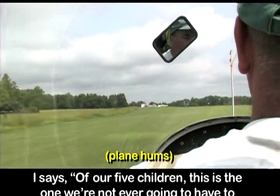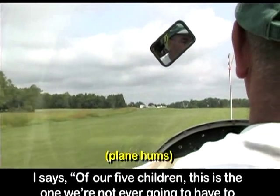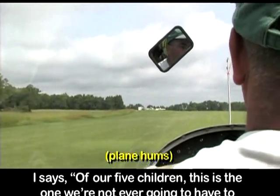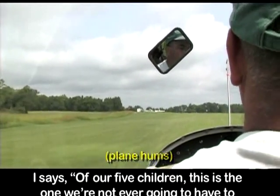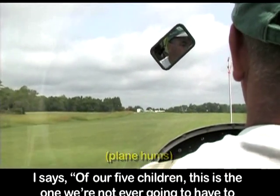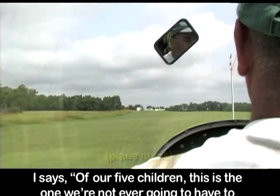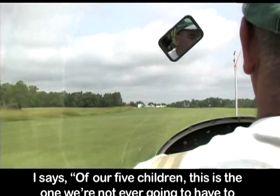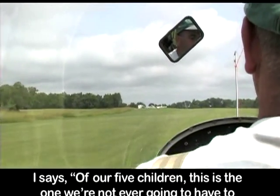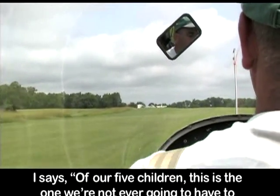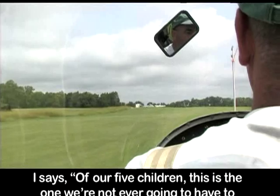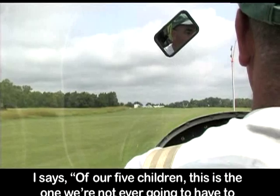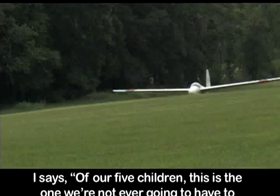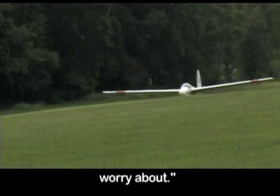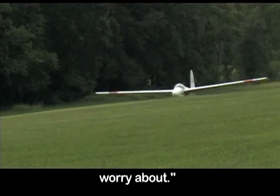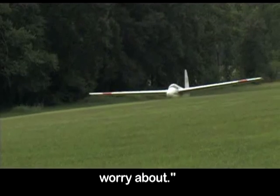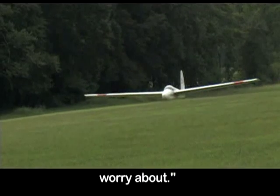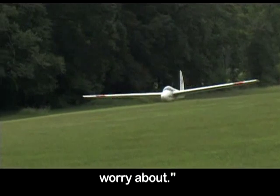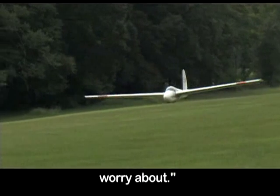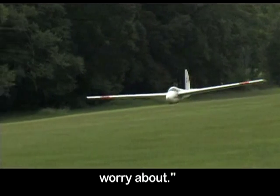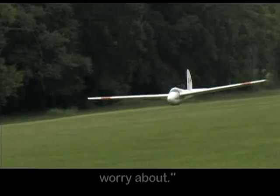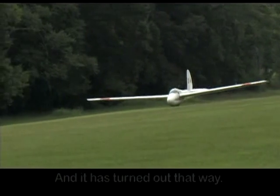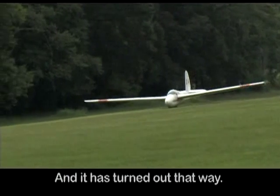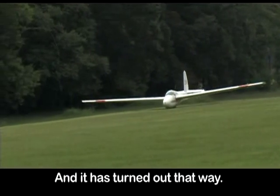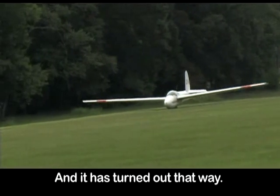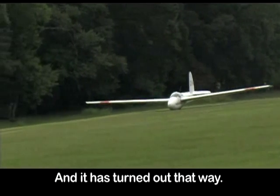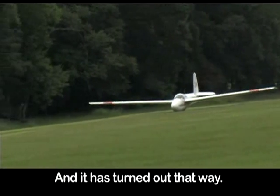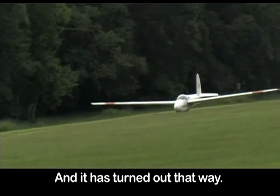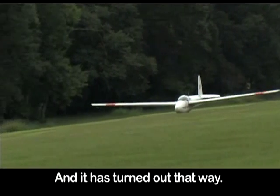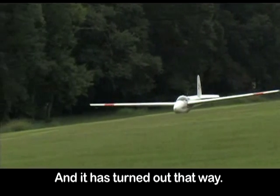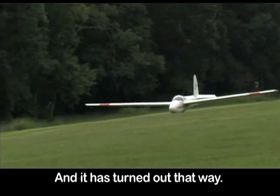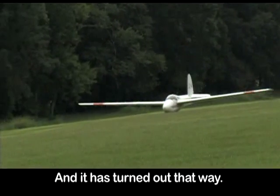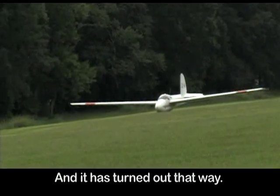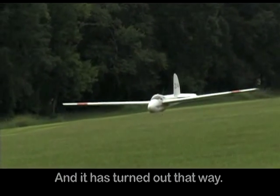the one we're not ever going to have to worry about. And it has turned out that way.